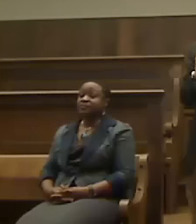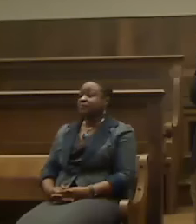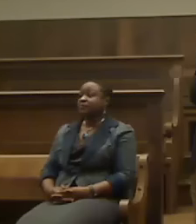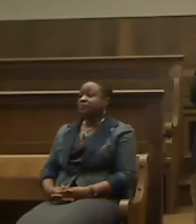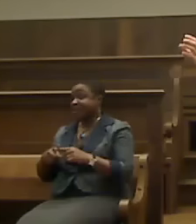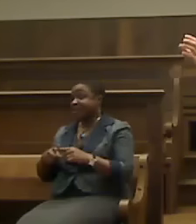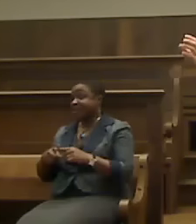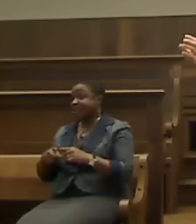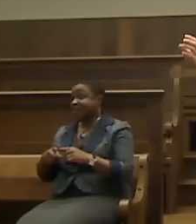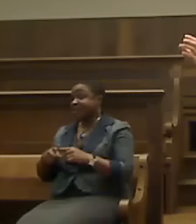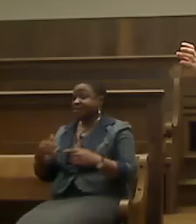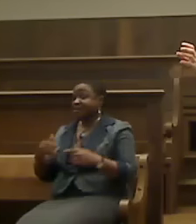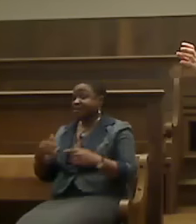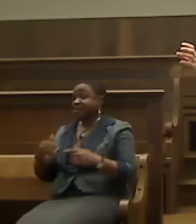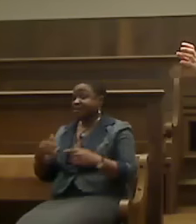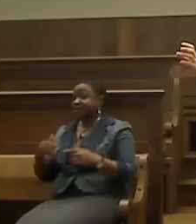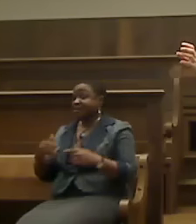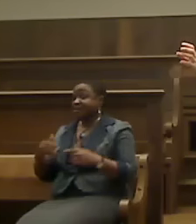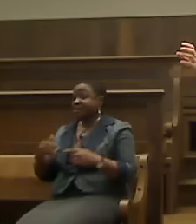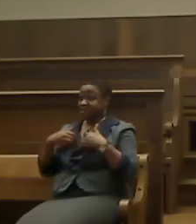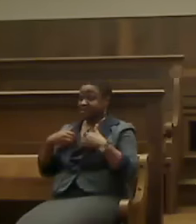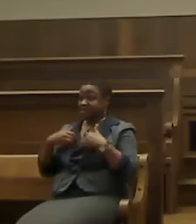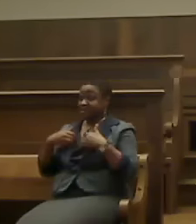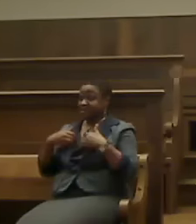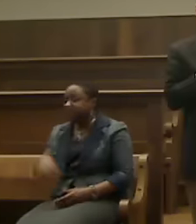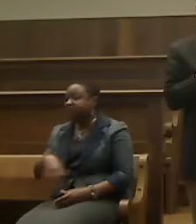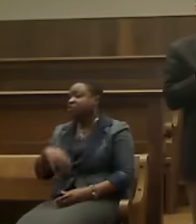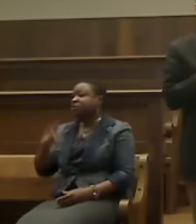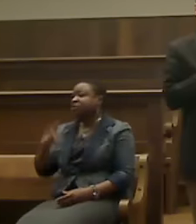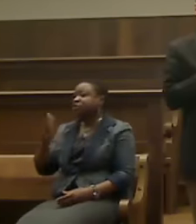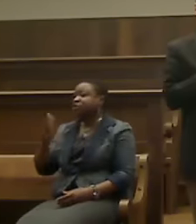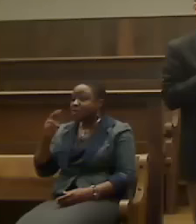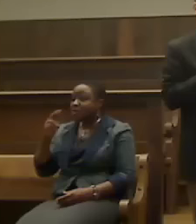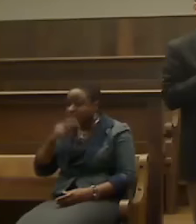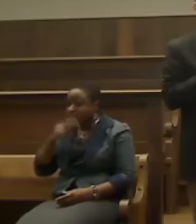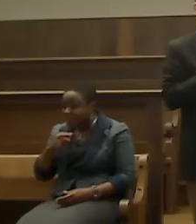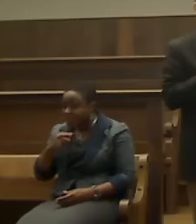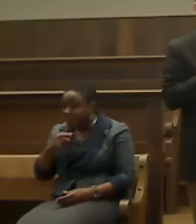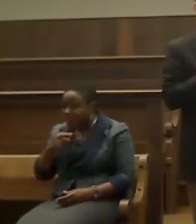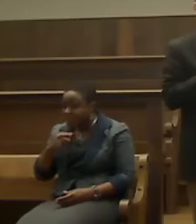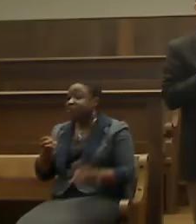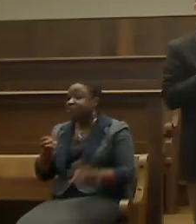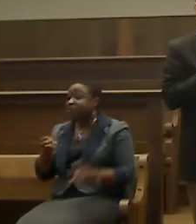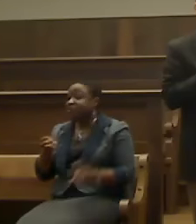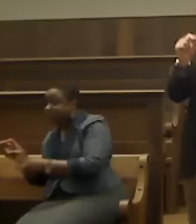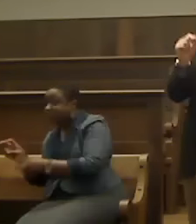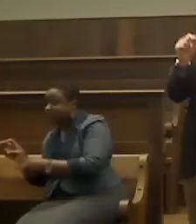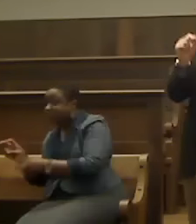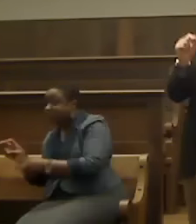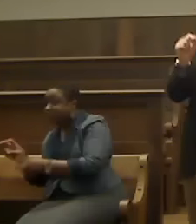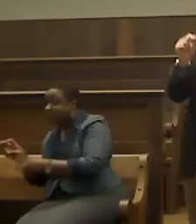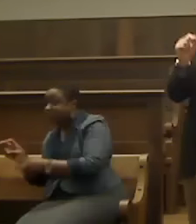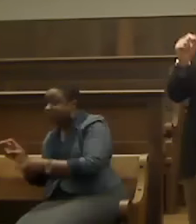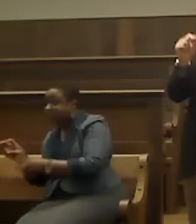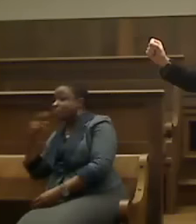of GM soy or corn and switched to non-GM soy or corn, they